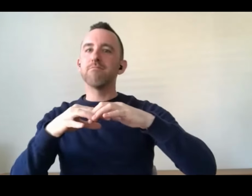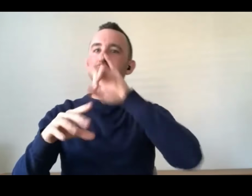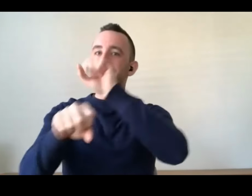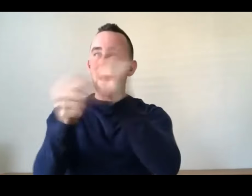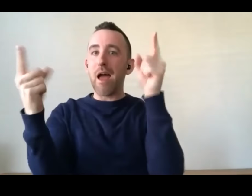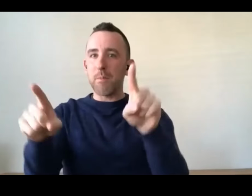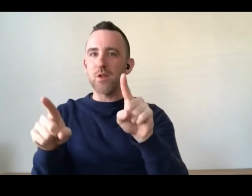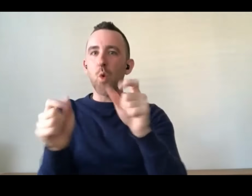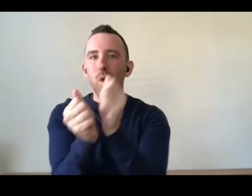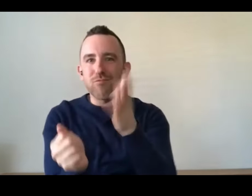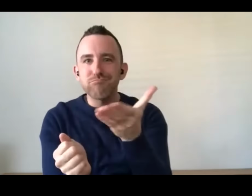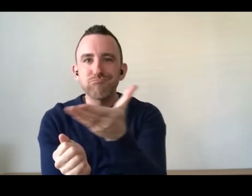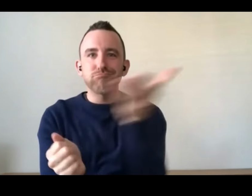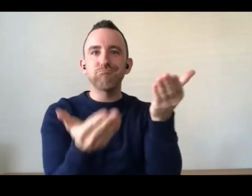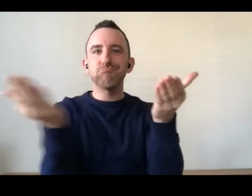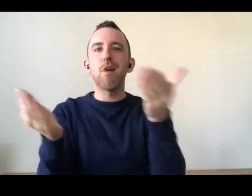help. So